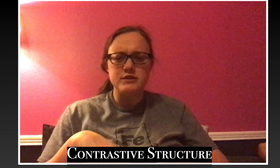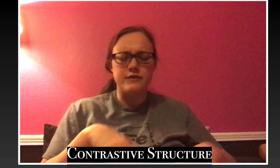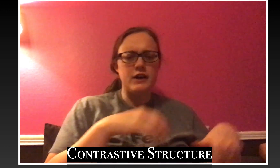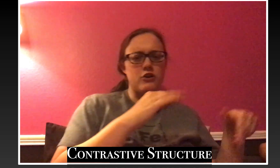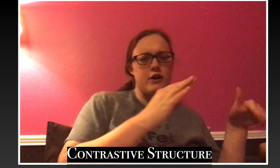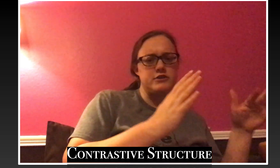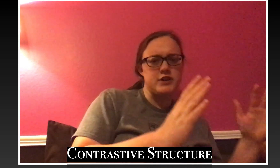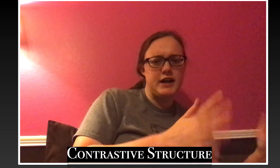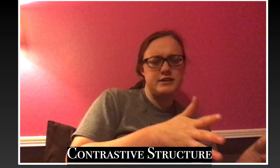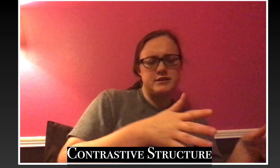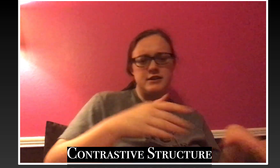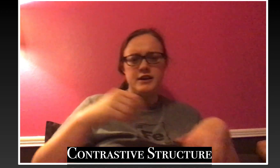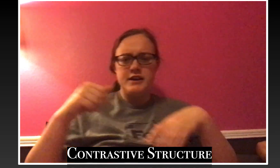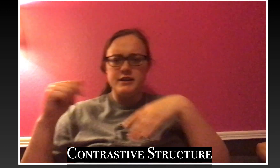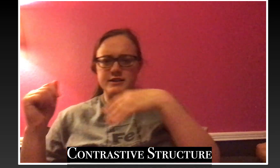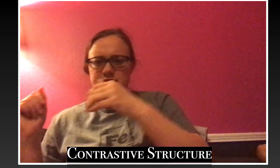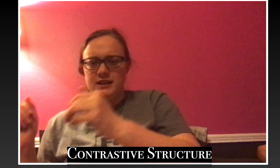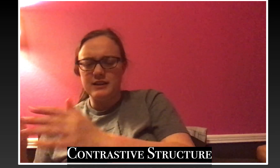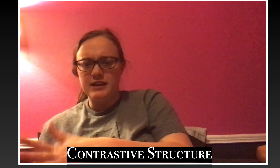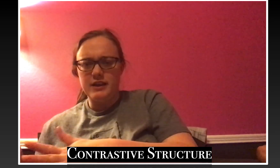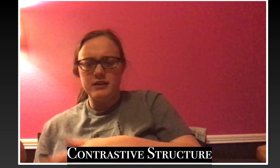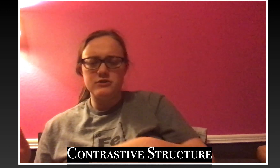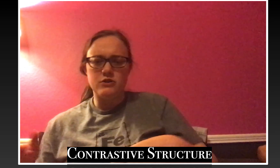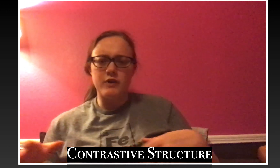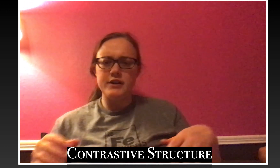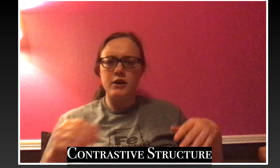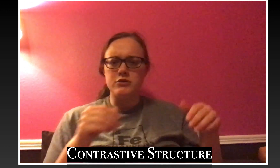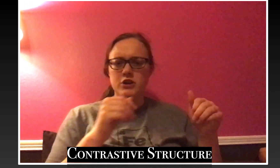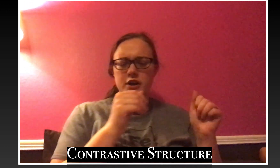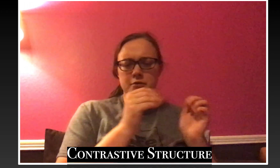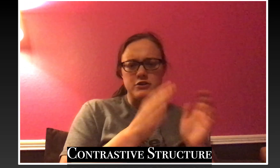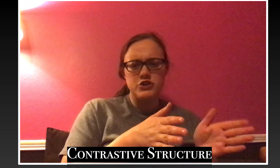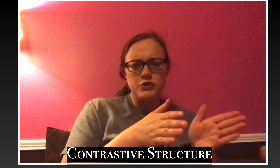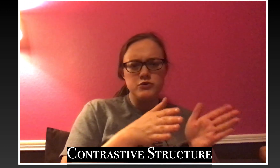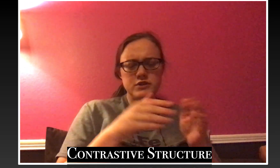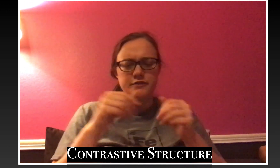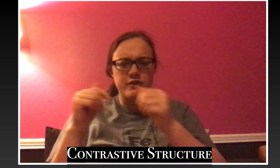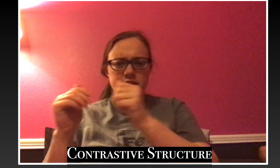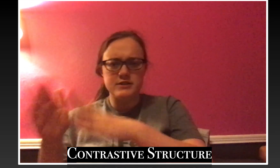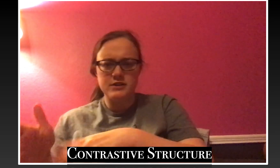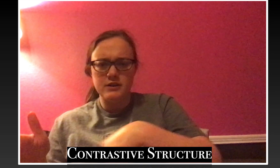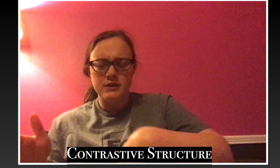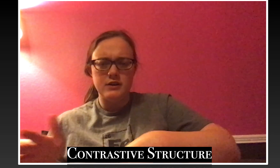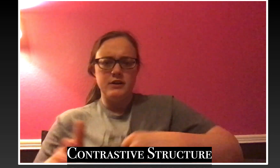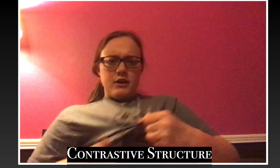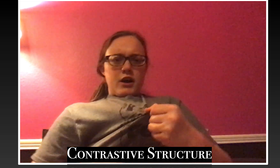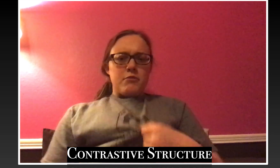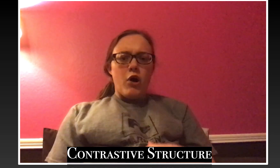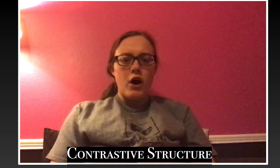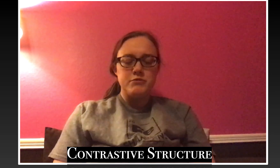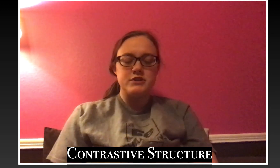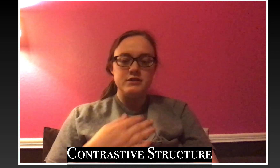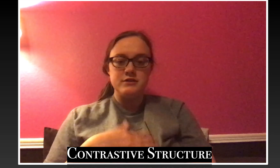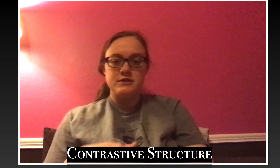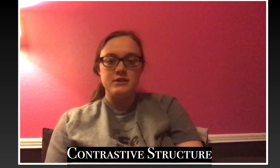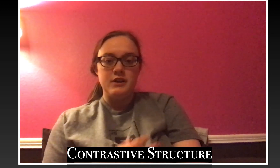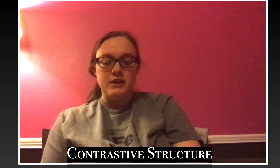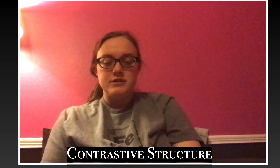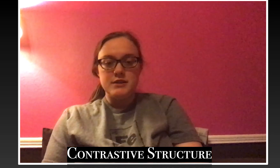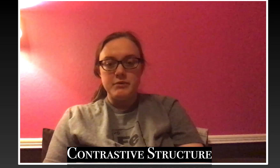that contrast is the lean. So right now we're talking about two different options. Typically,